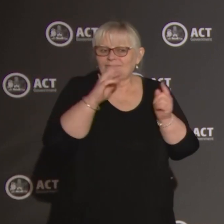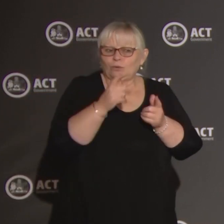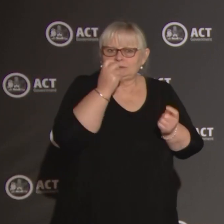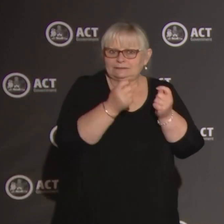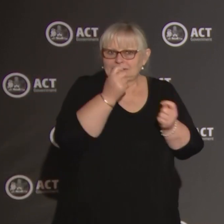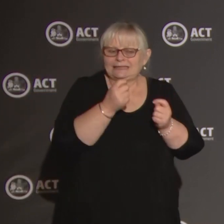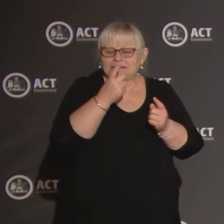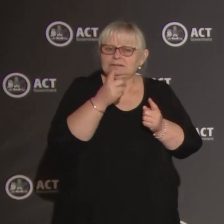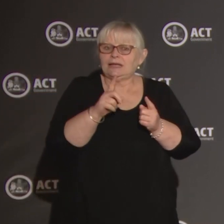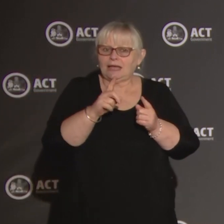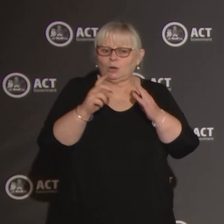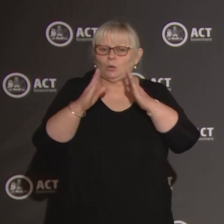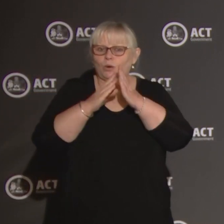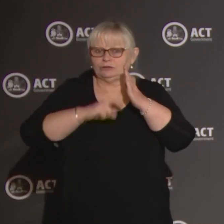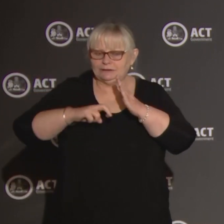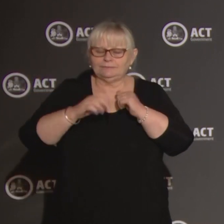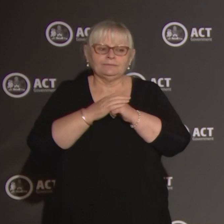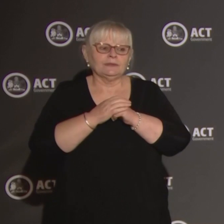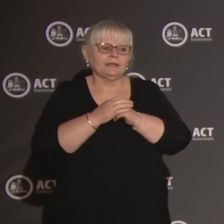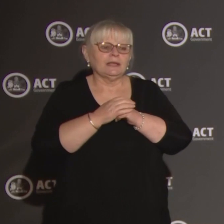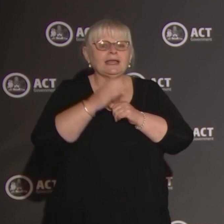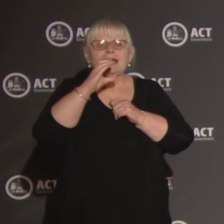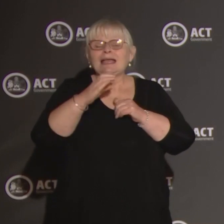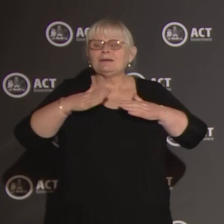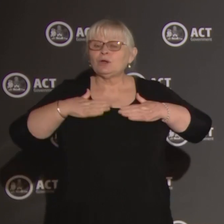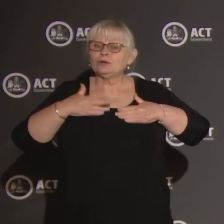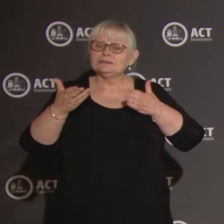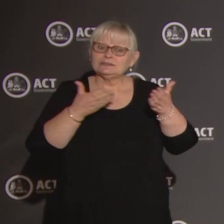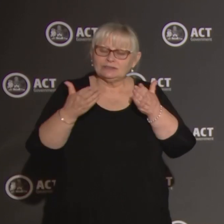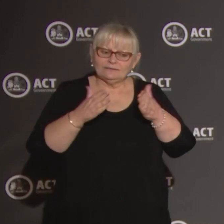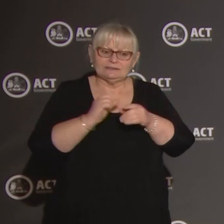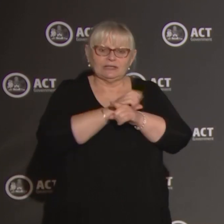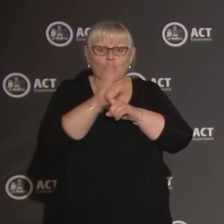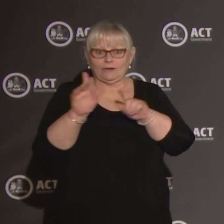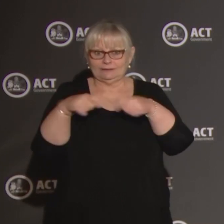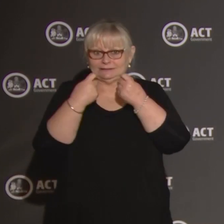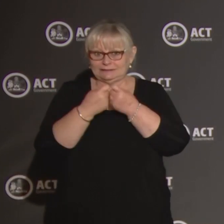quarantine. The CHS Canberra Health Services COVID